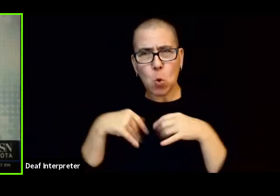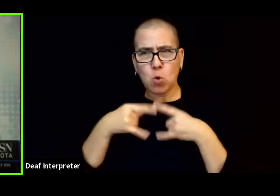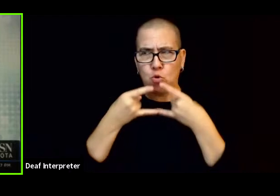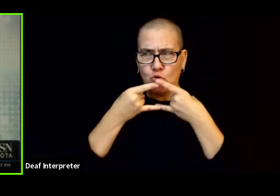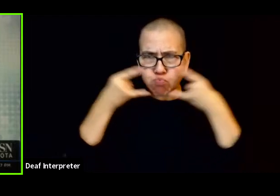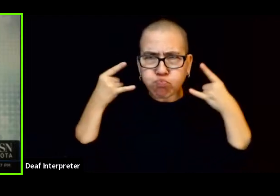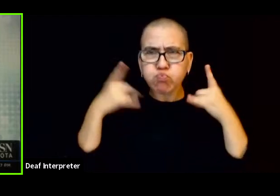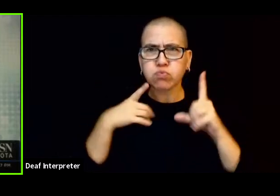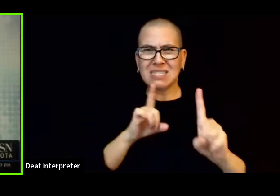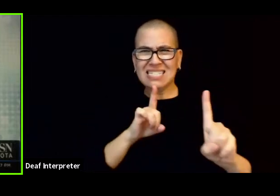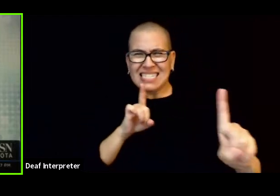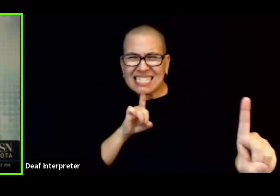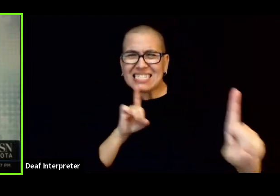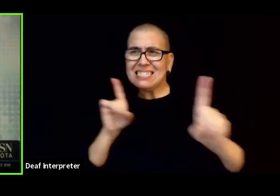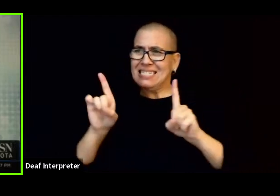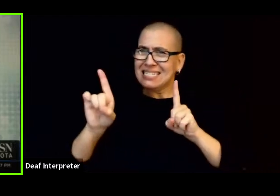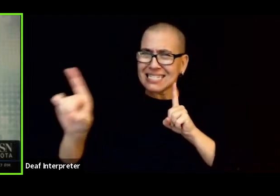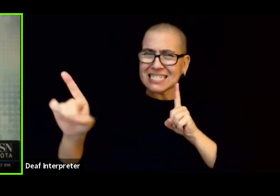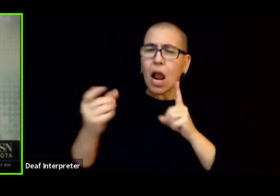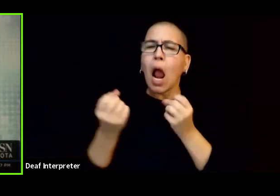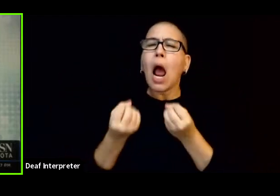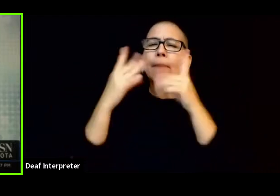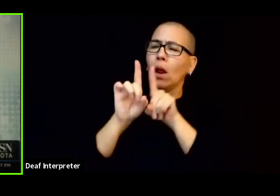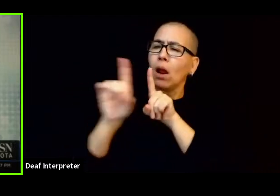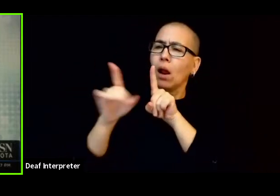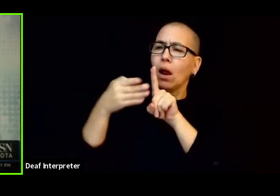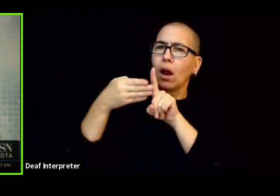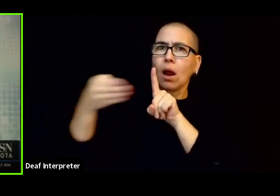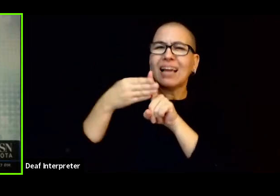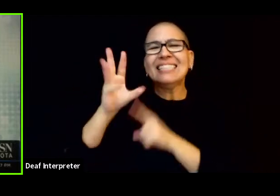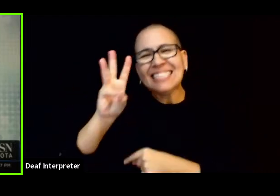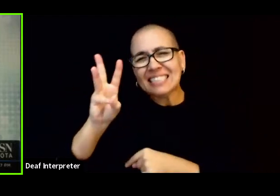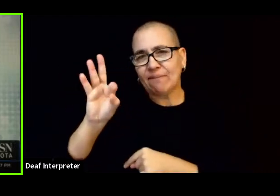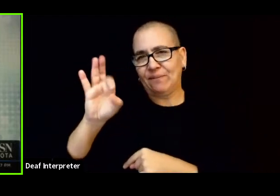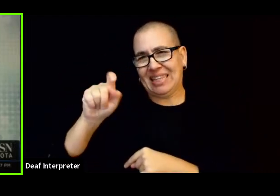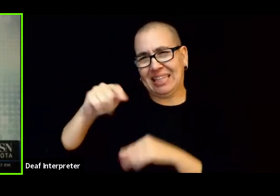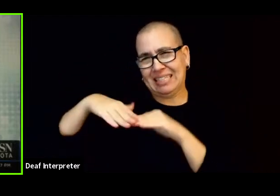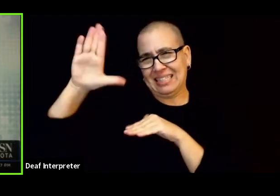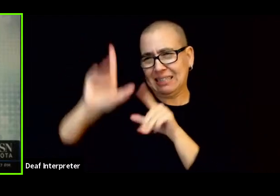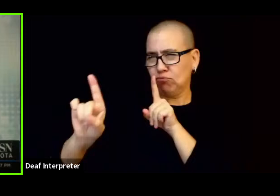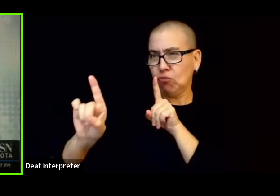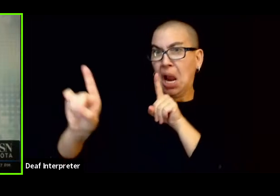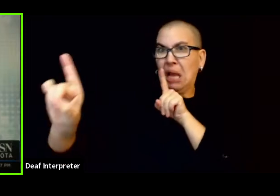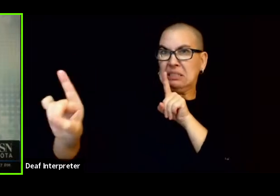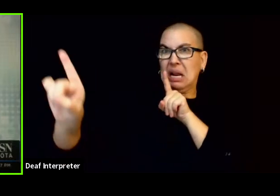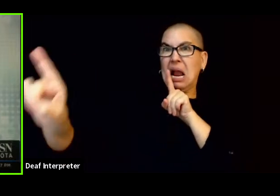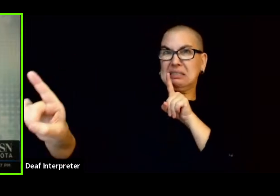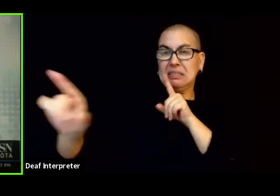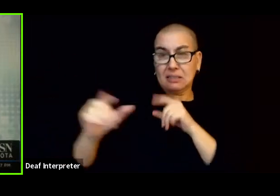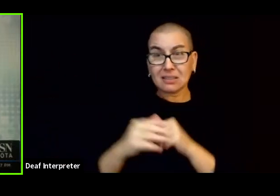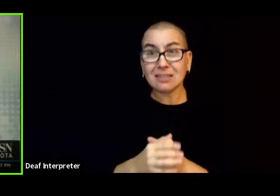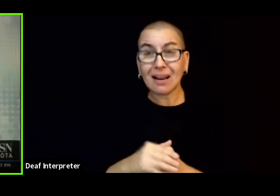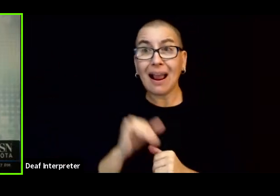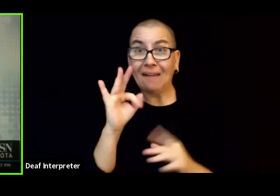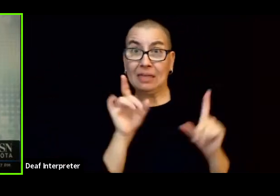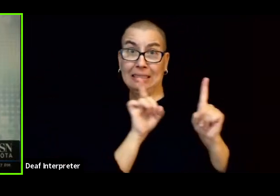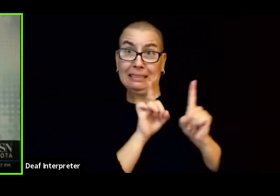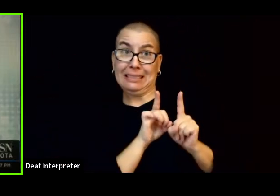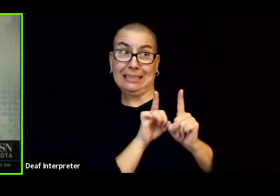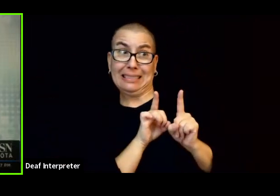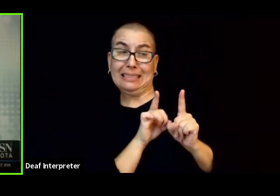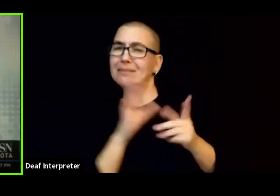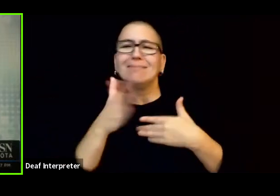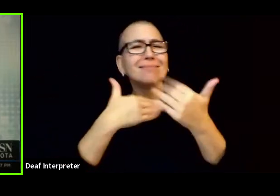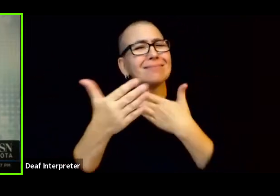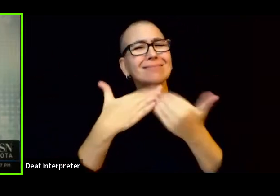feet, wearing our masks when we're in public or in close proximity to people, inside or outside, staying at